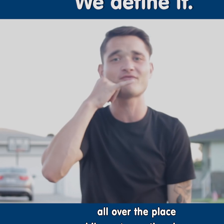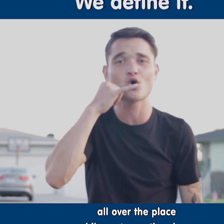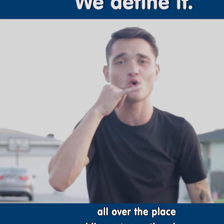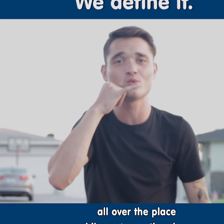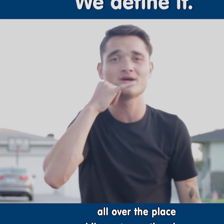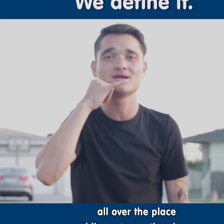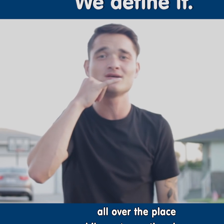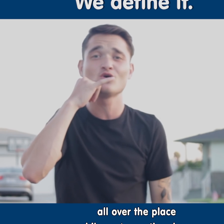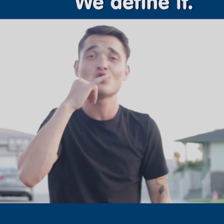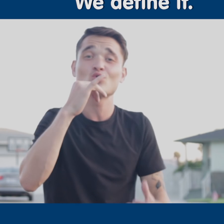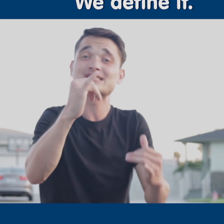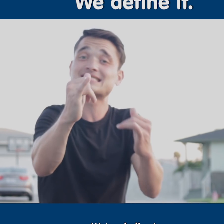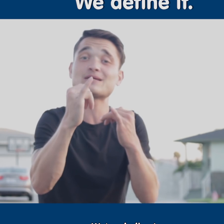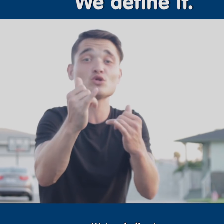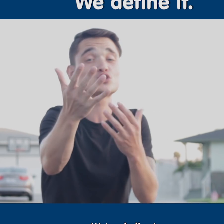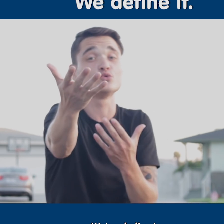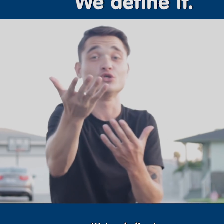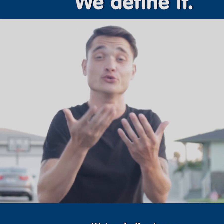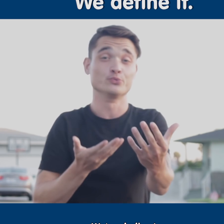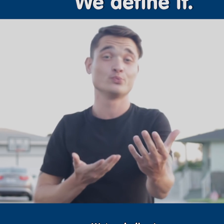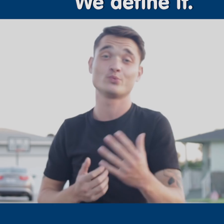phone. Similar to you.